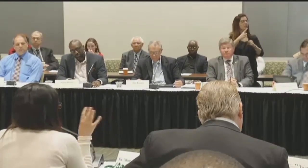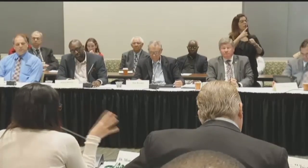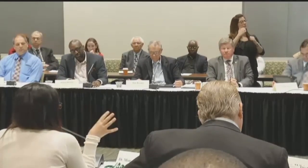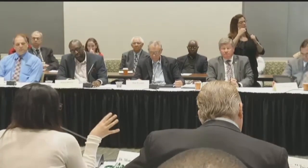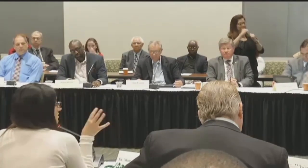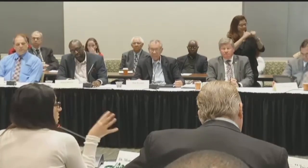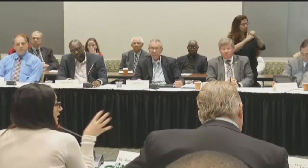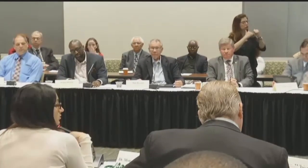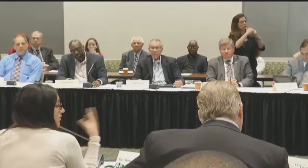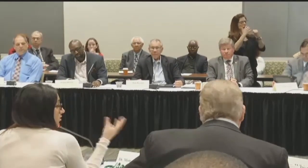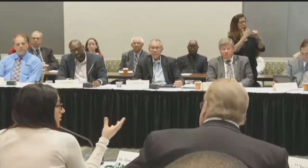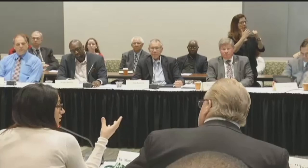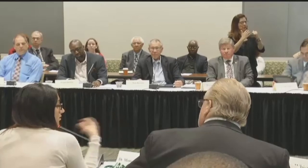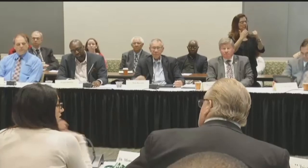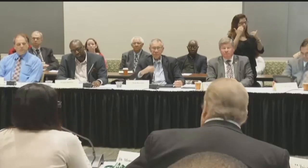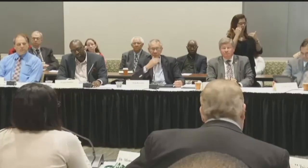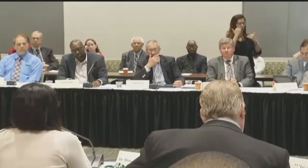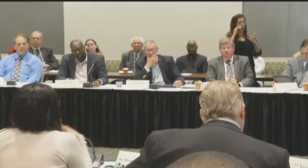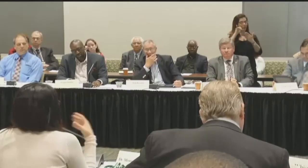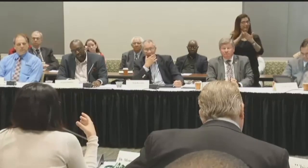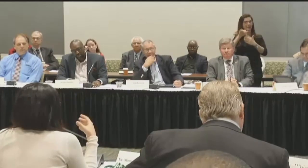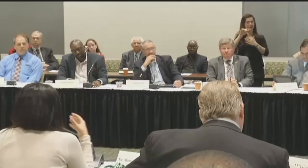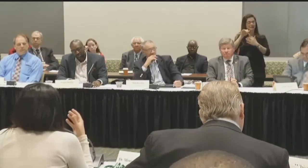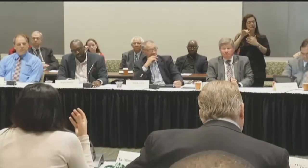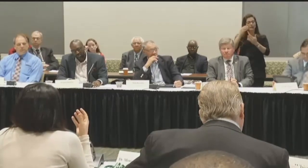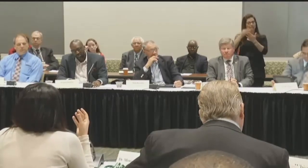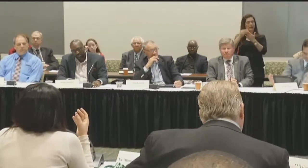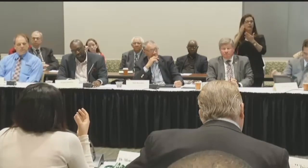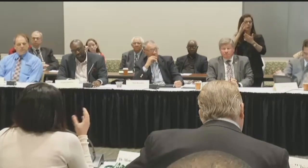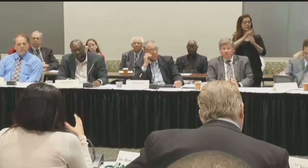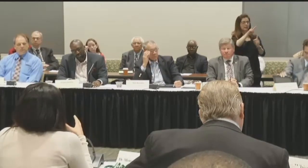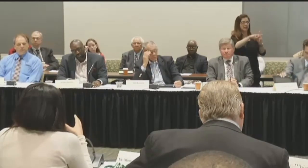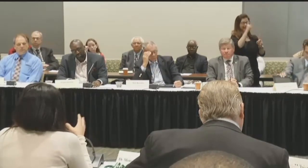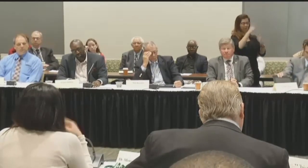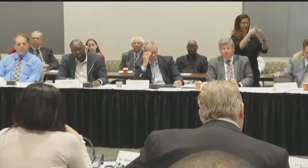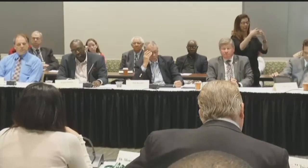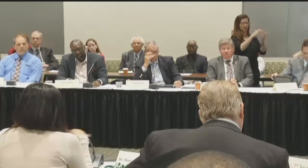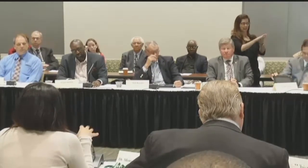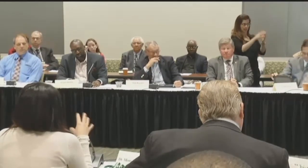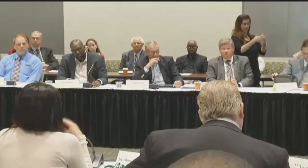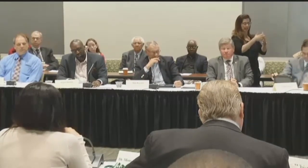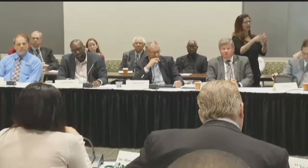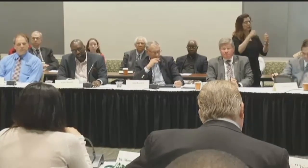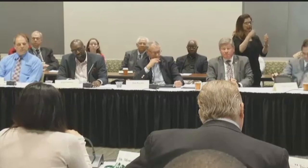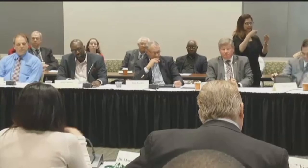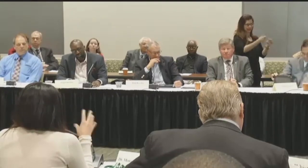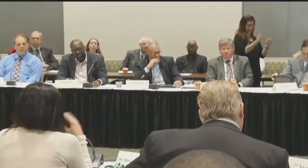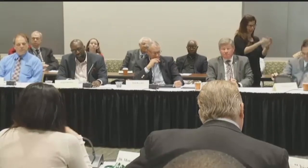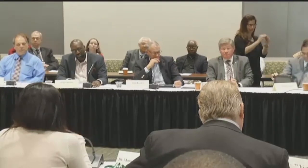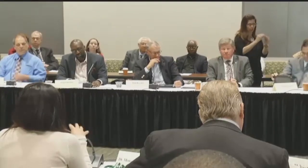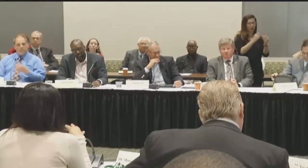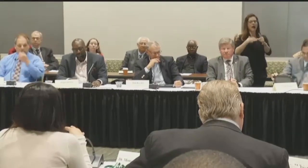to go to upgrades to the plant, which we no longer will be spending. And I understand the need to invest in the infrastructure that we